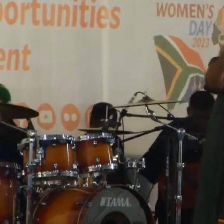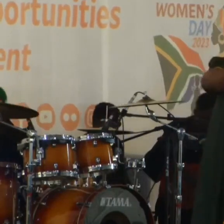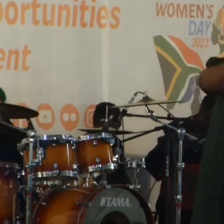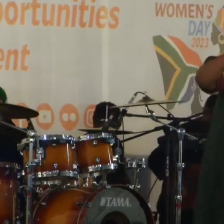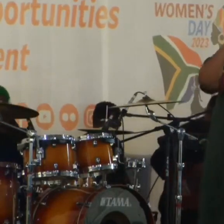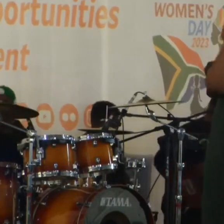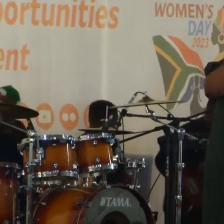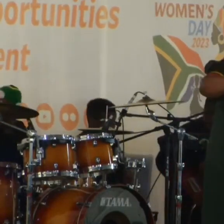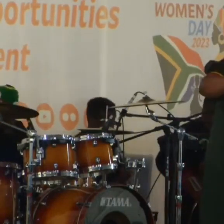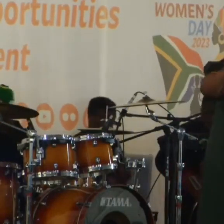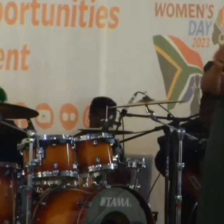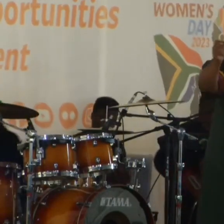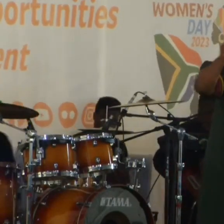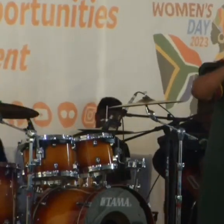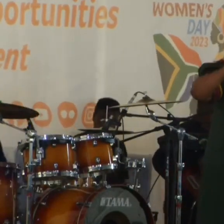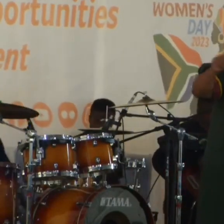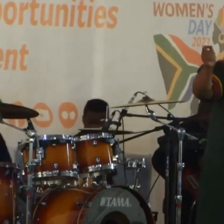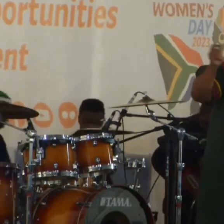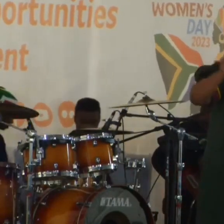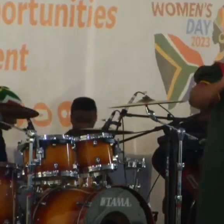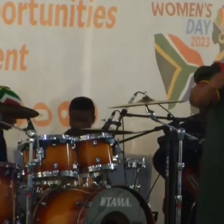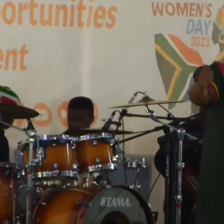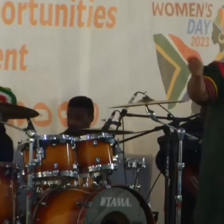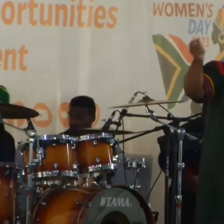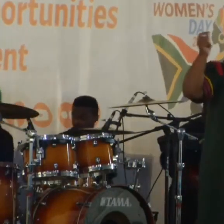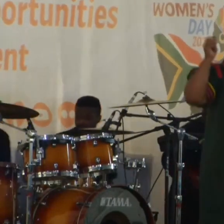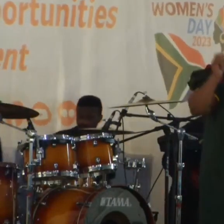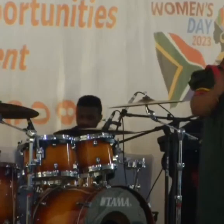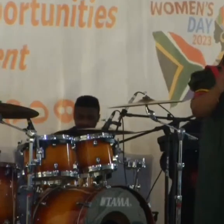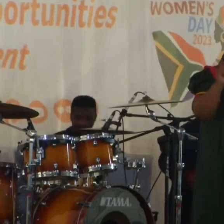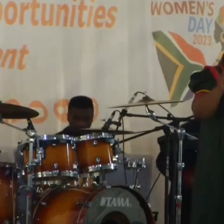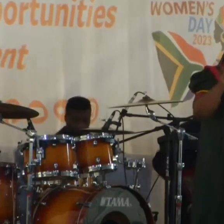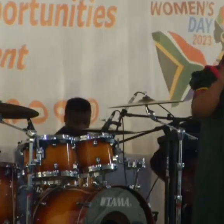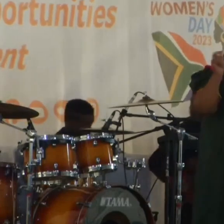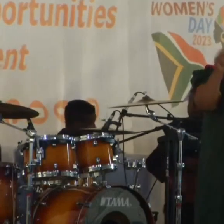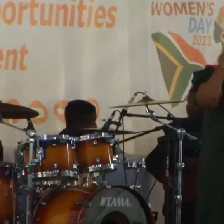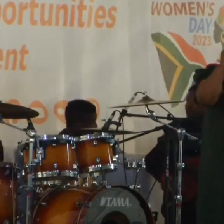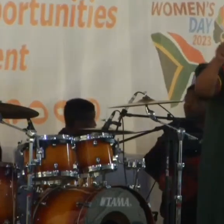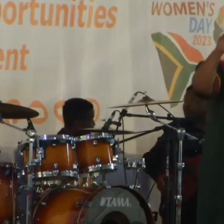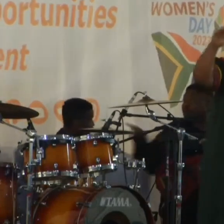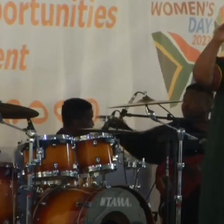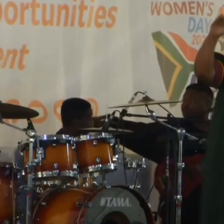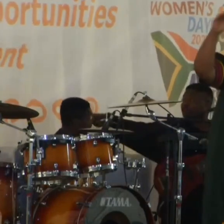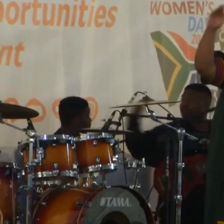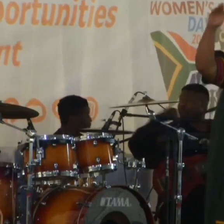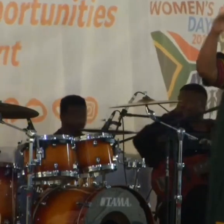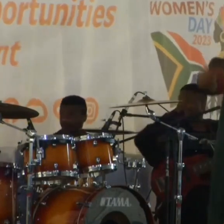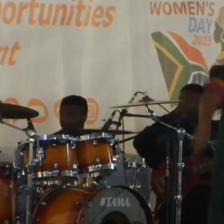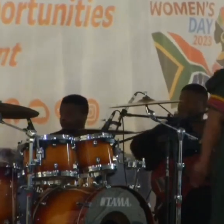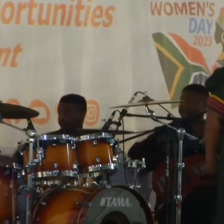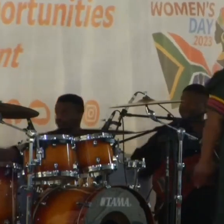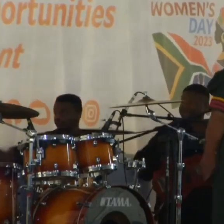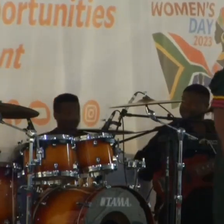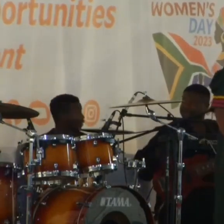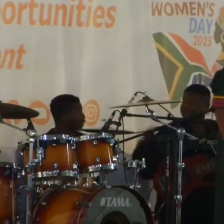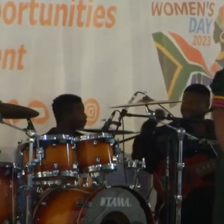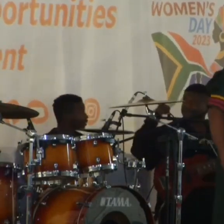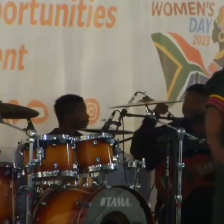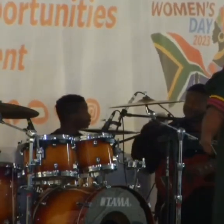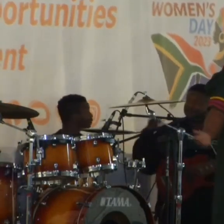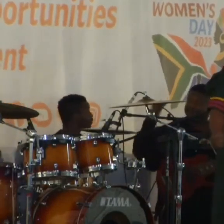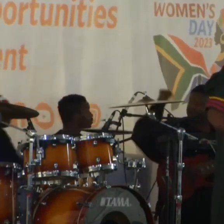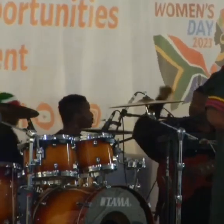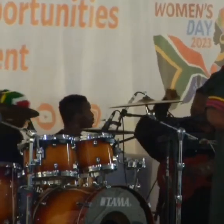am of the woman who the last woman who signed on that petition to march to these union buildings.